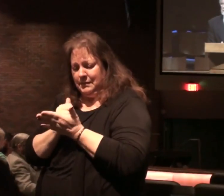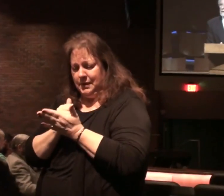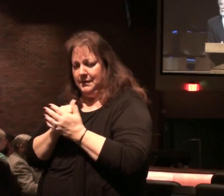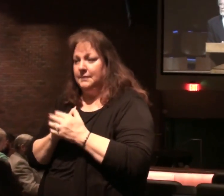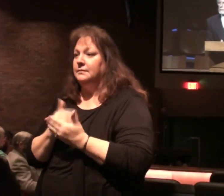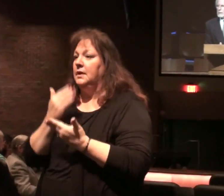Thank you.